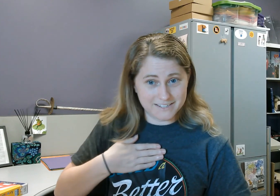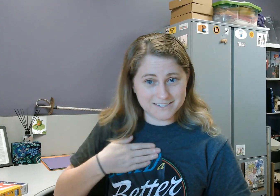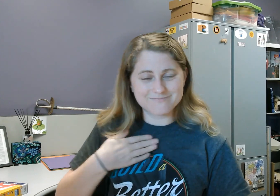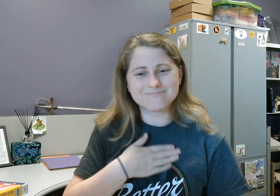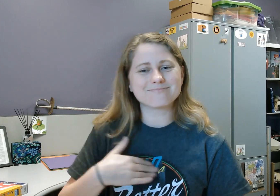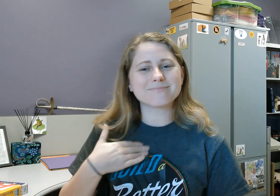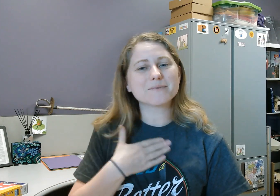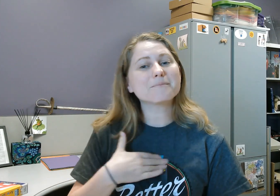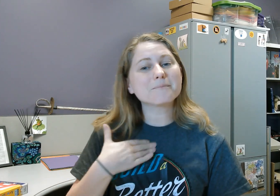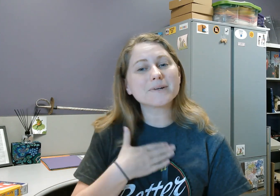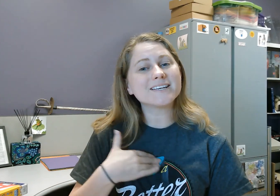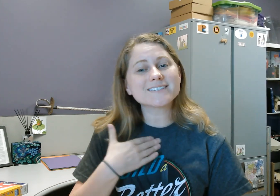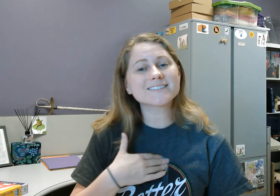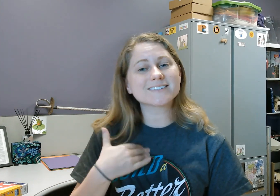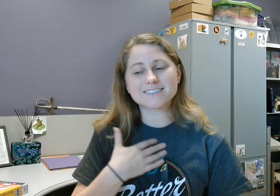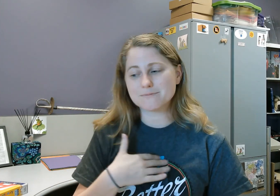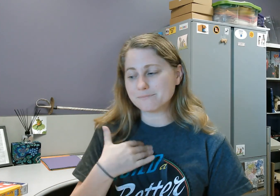Please. Please.